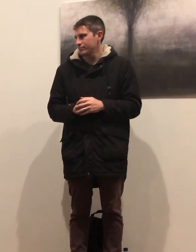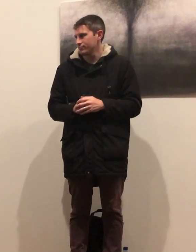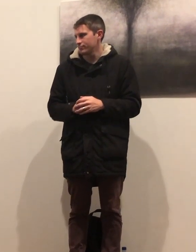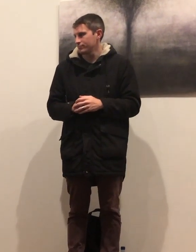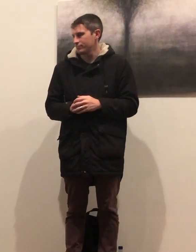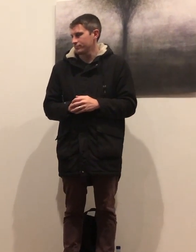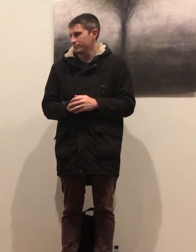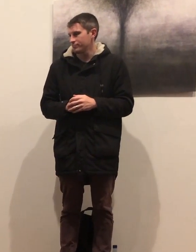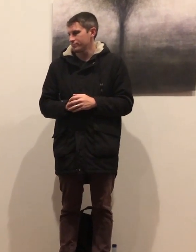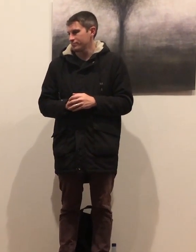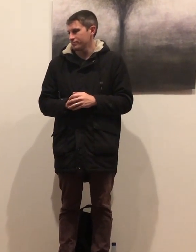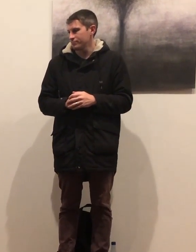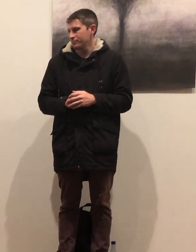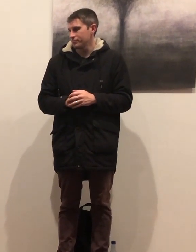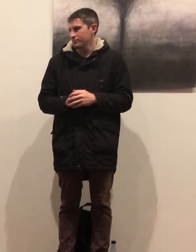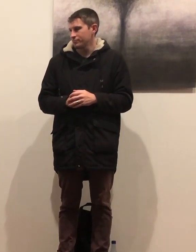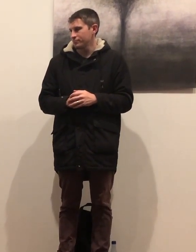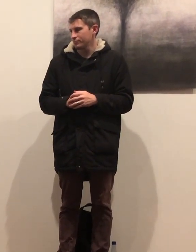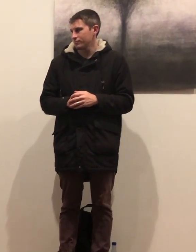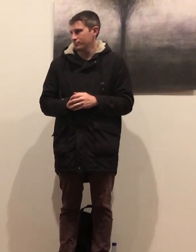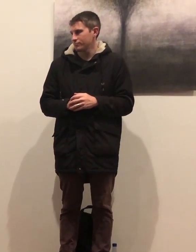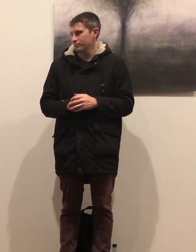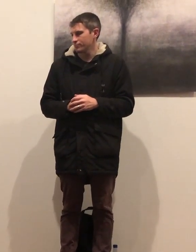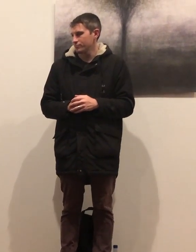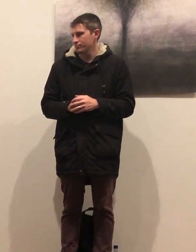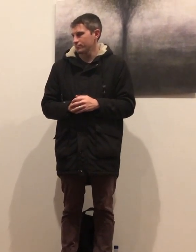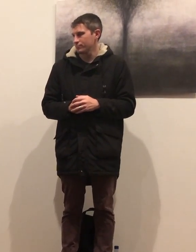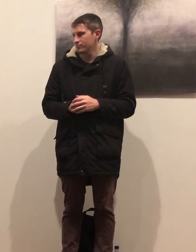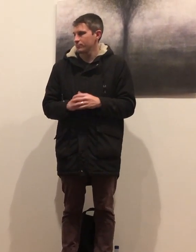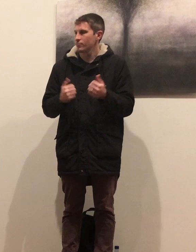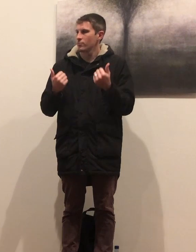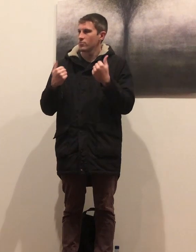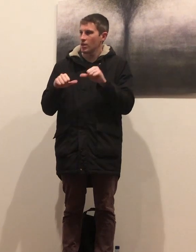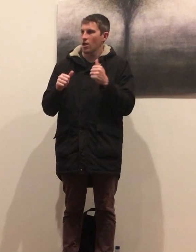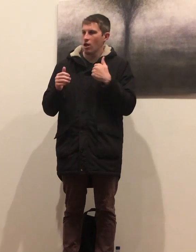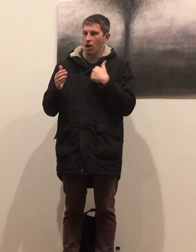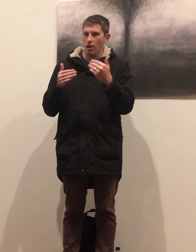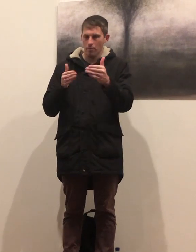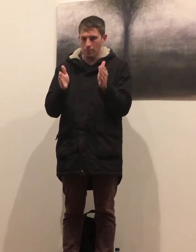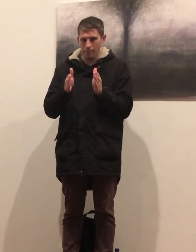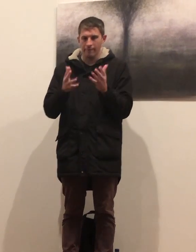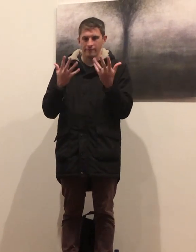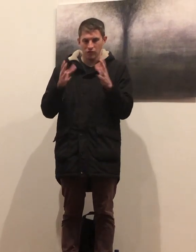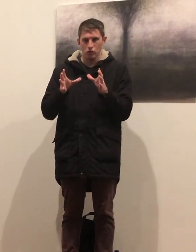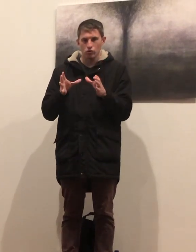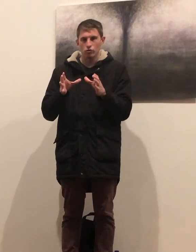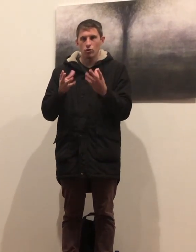hard. I put them up near the air conditioner to dry.